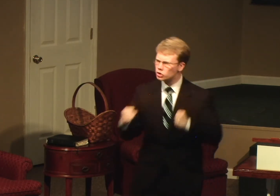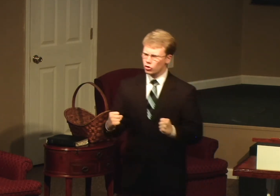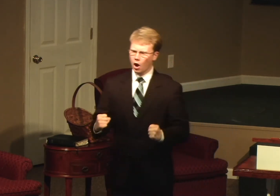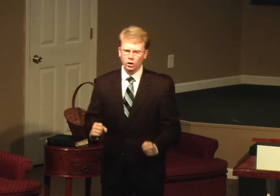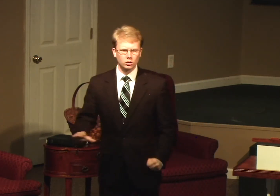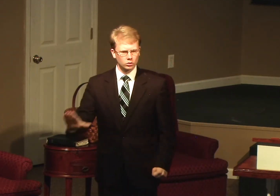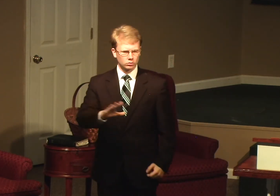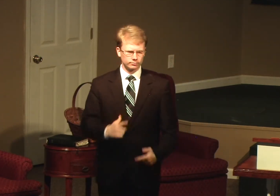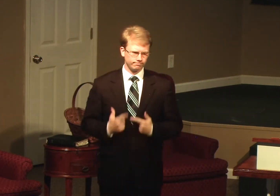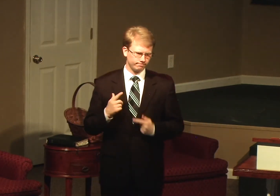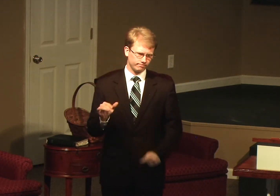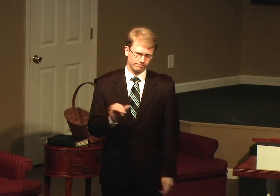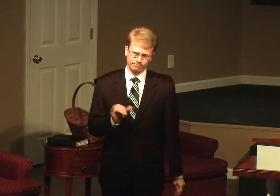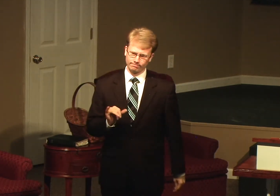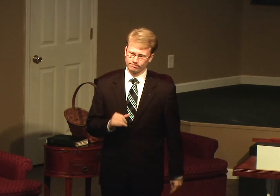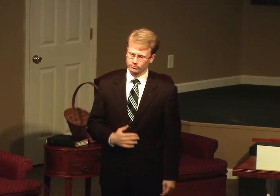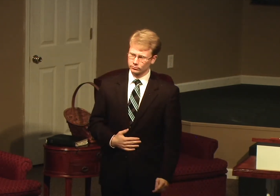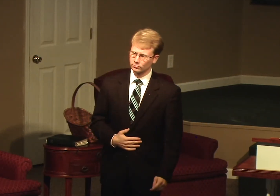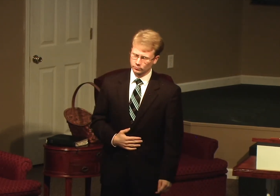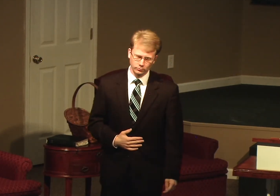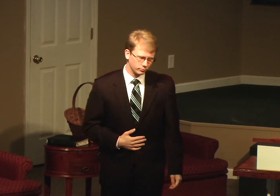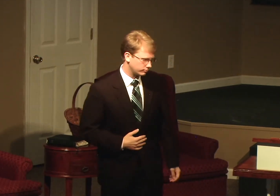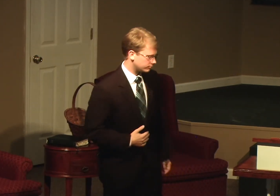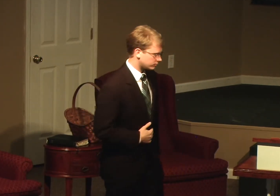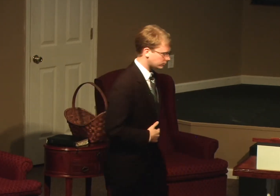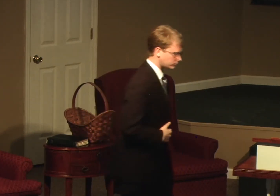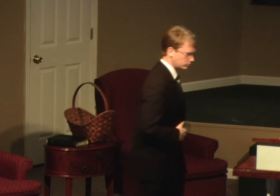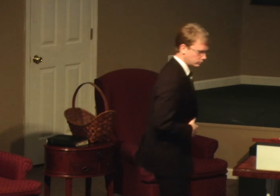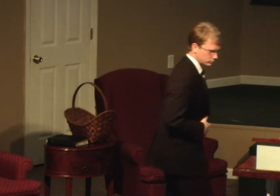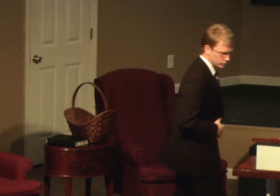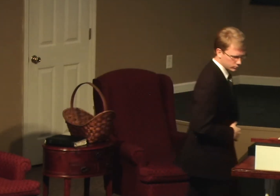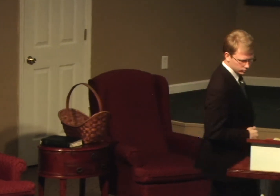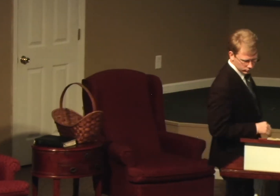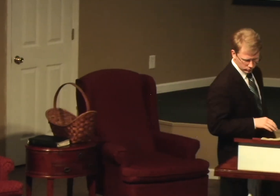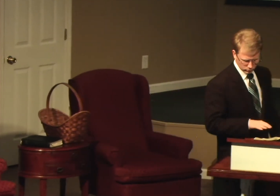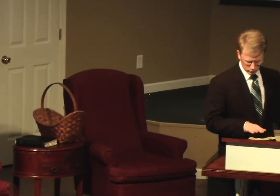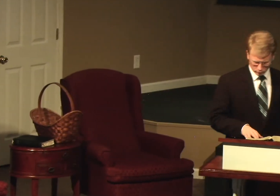Why is that? Because the foundation is not strong. That can be applied to you and I.